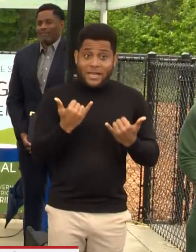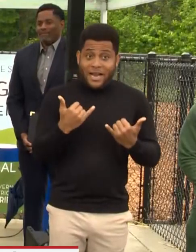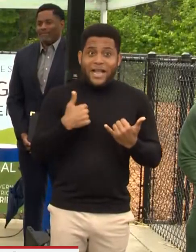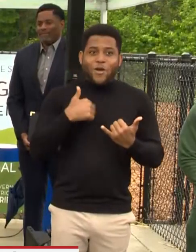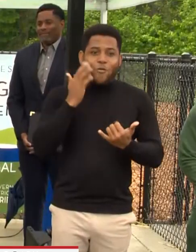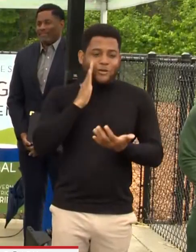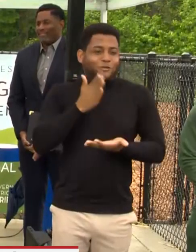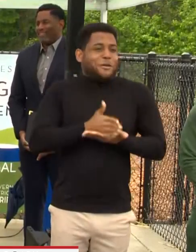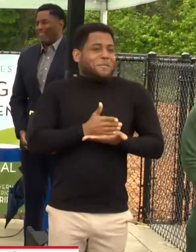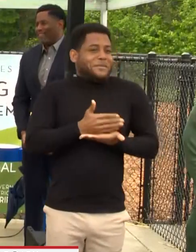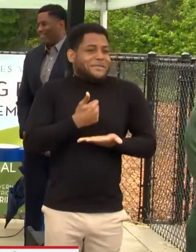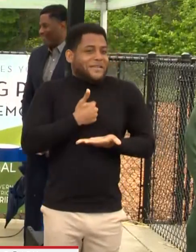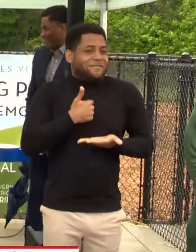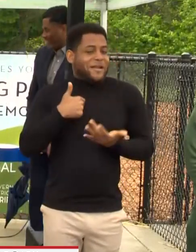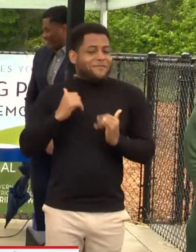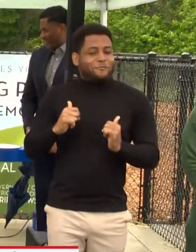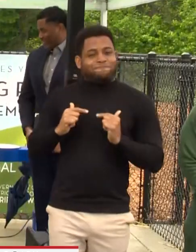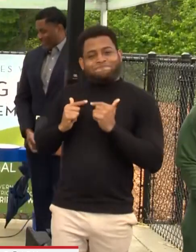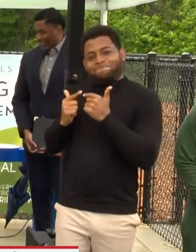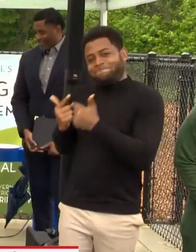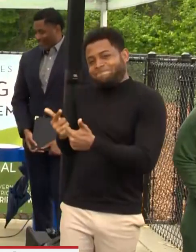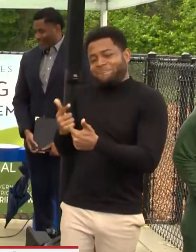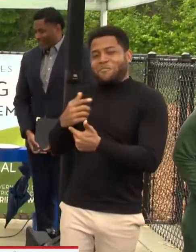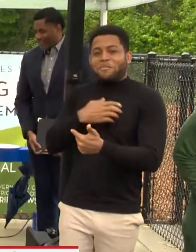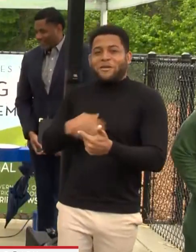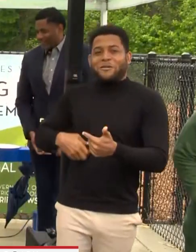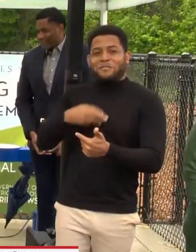Muriel Bowser. Thank you.